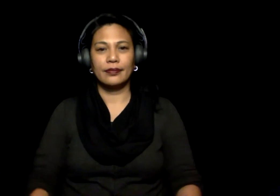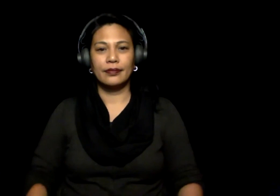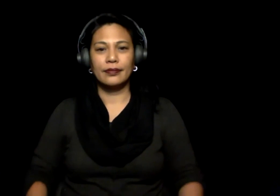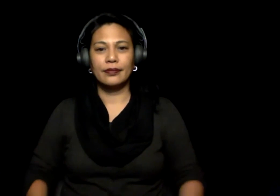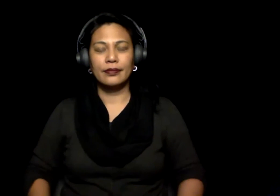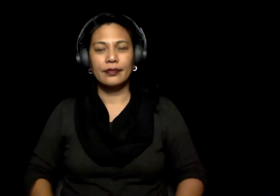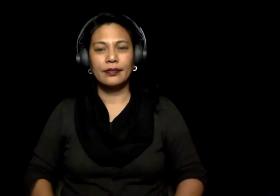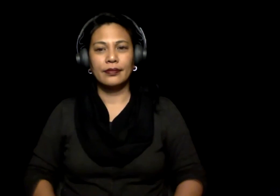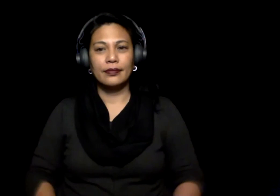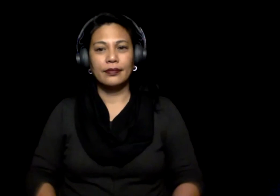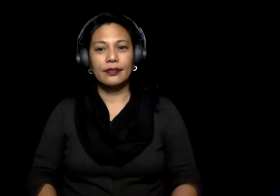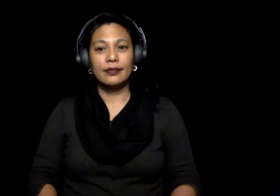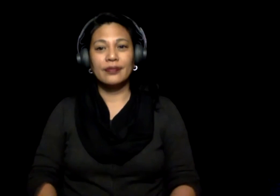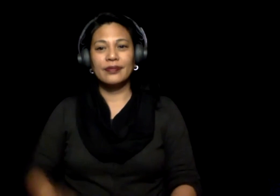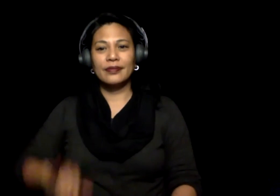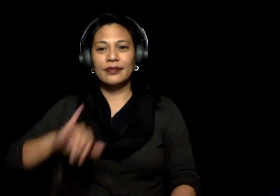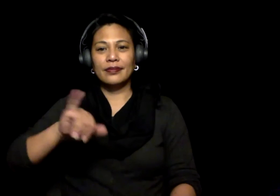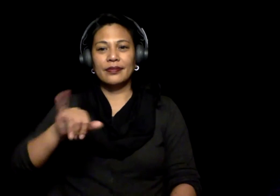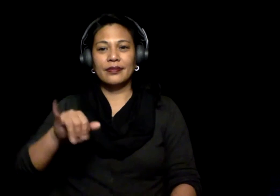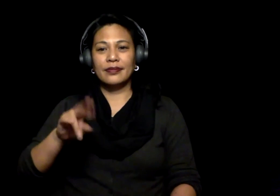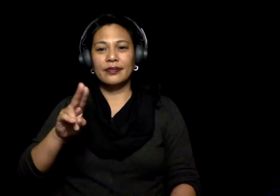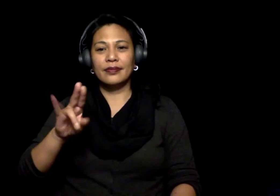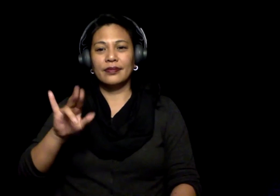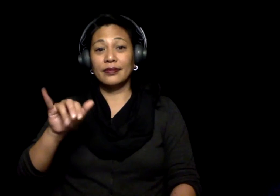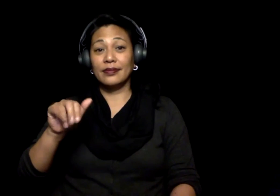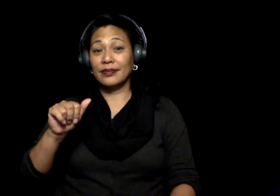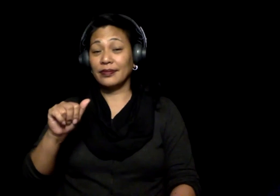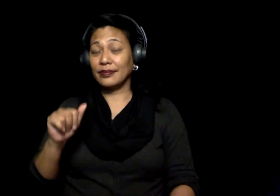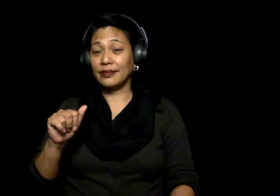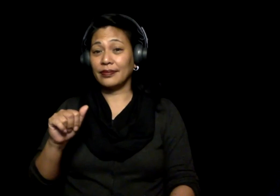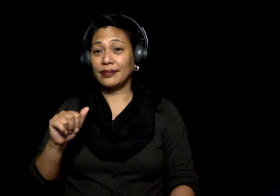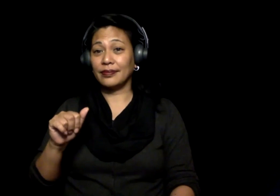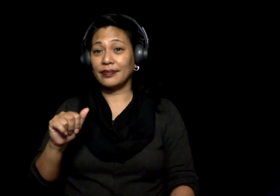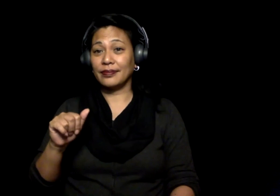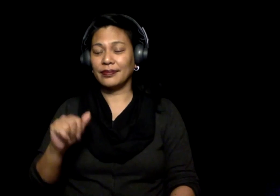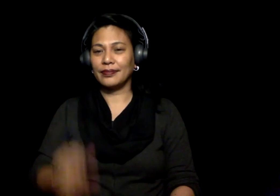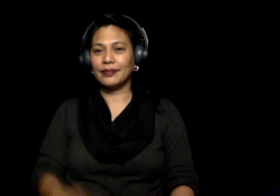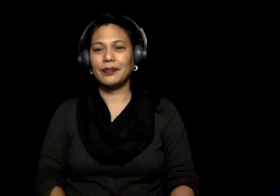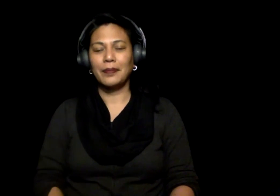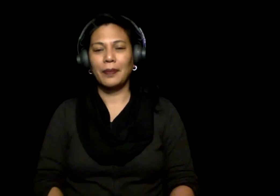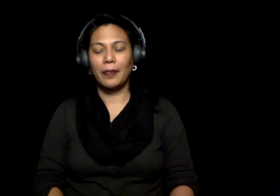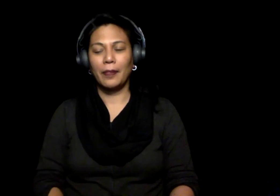Julia, you're unmuted? No? I don't think it worked.